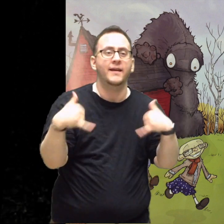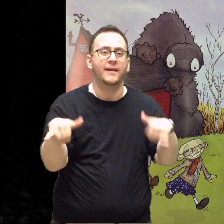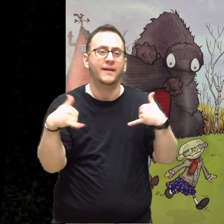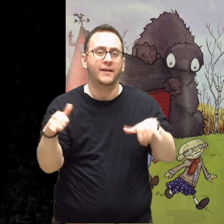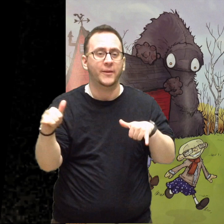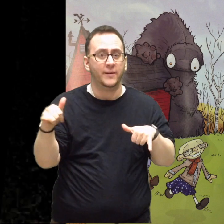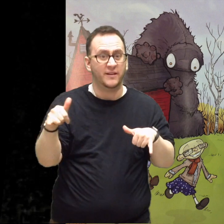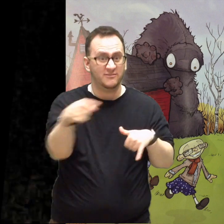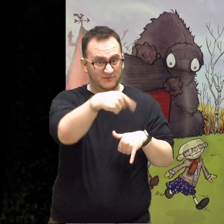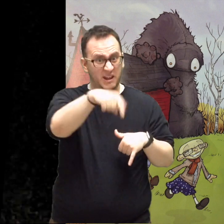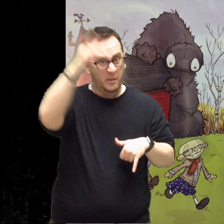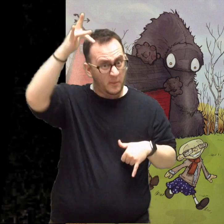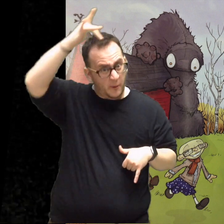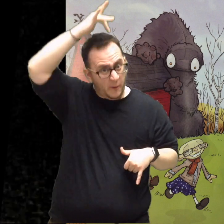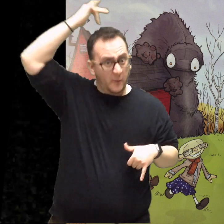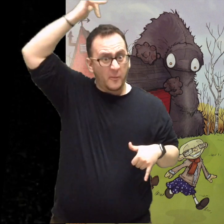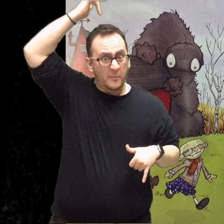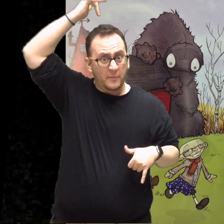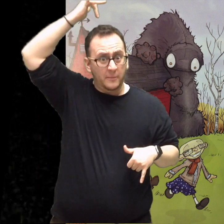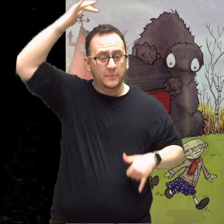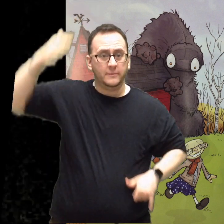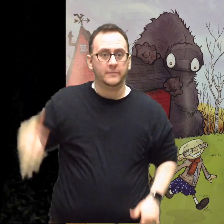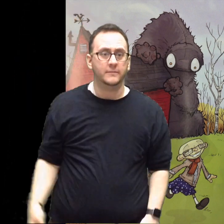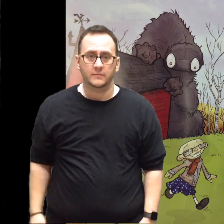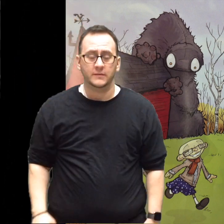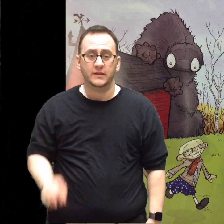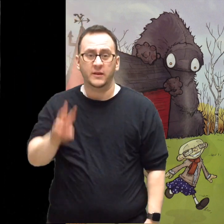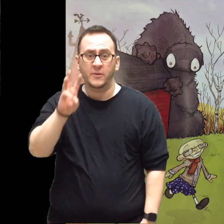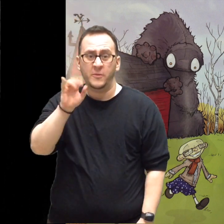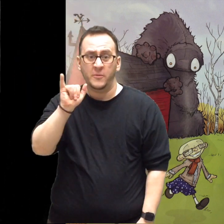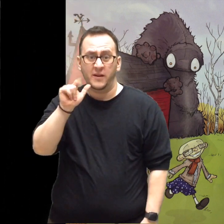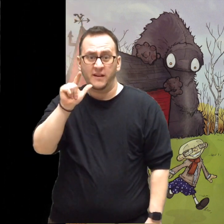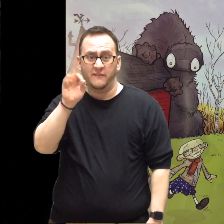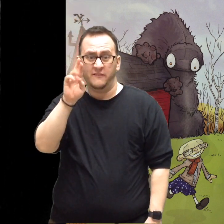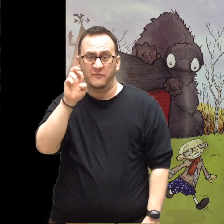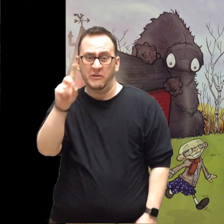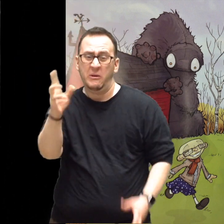playing. Wilfred wanted to join them.